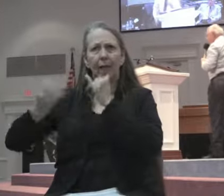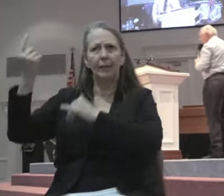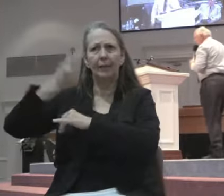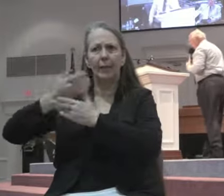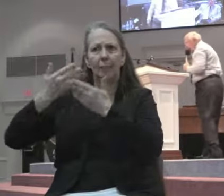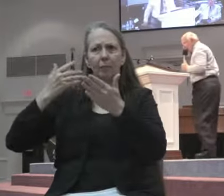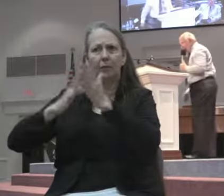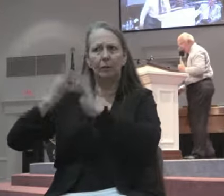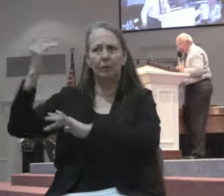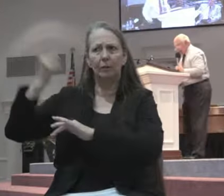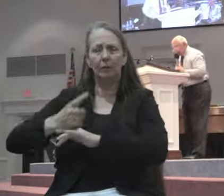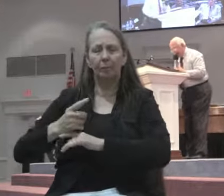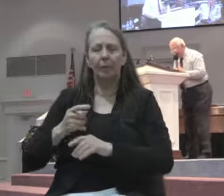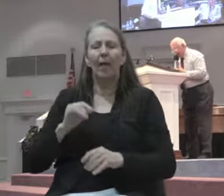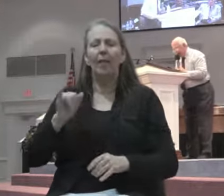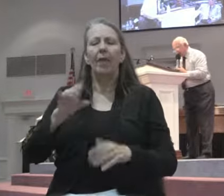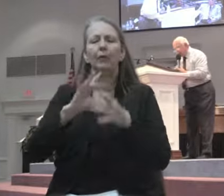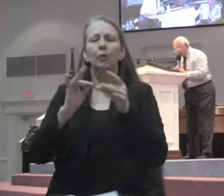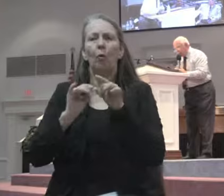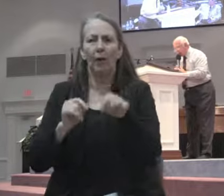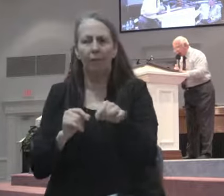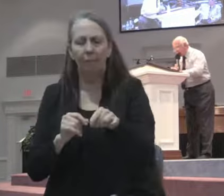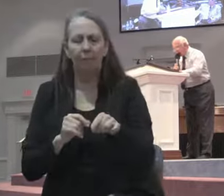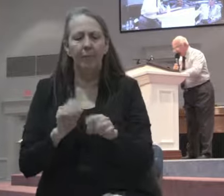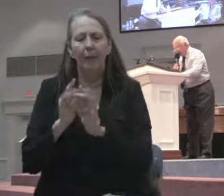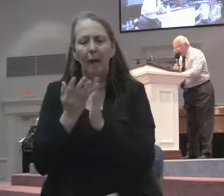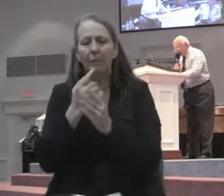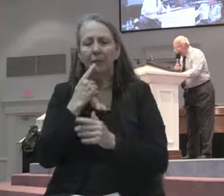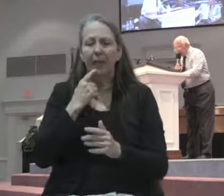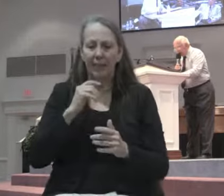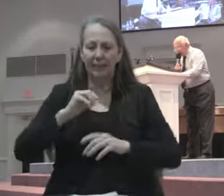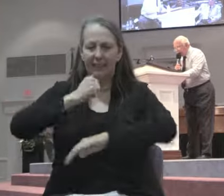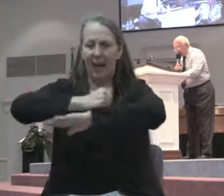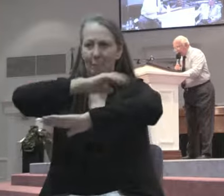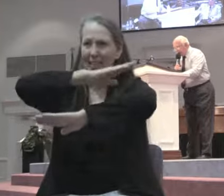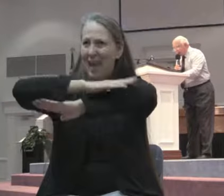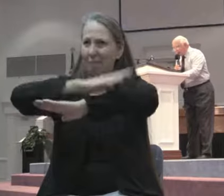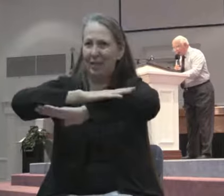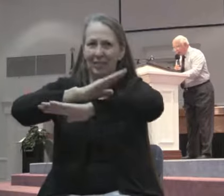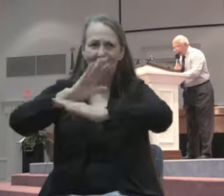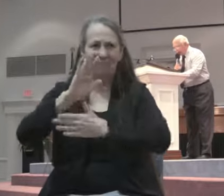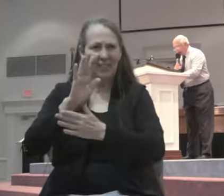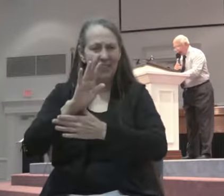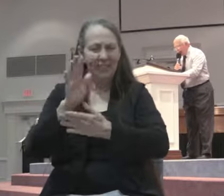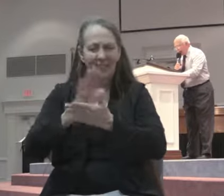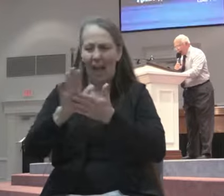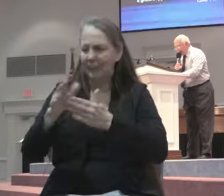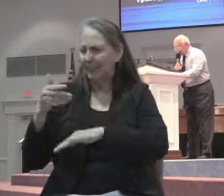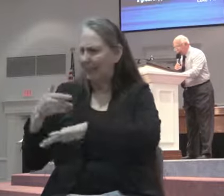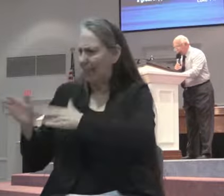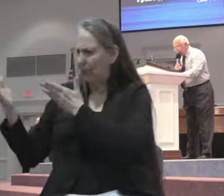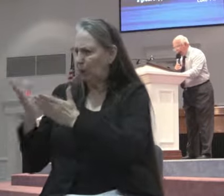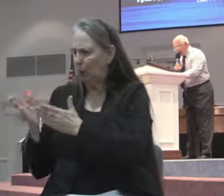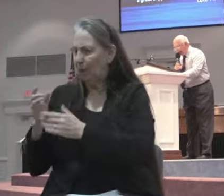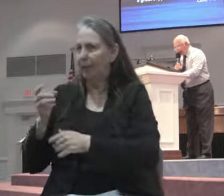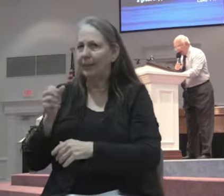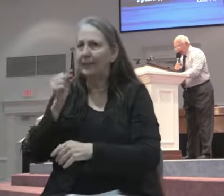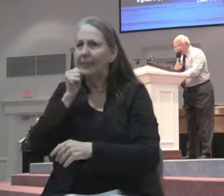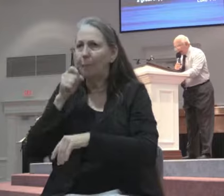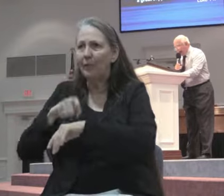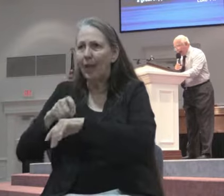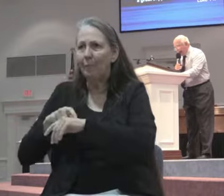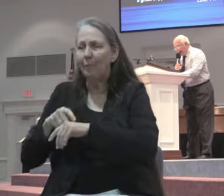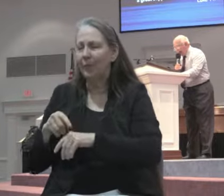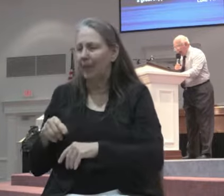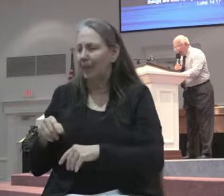happened. He sent out, the Bible said, and sent his servant at supper time